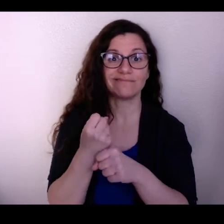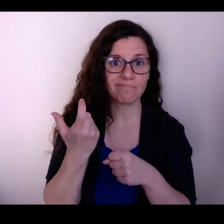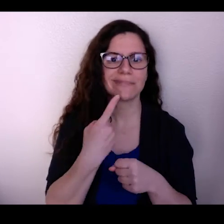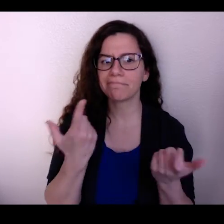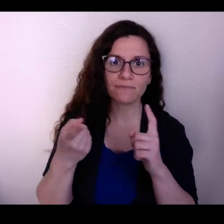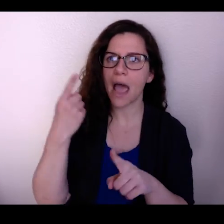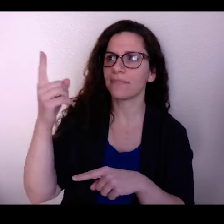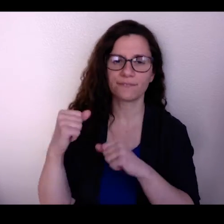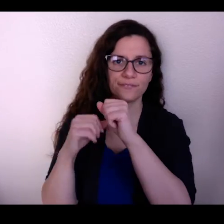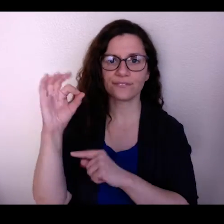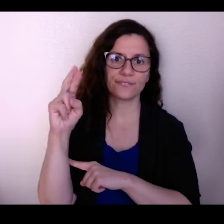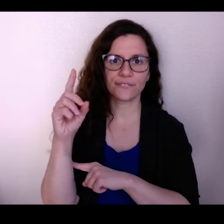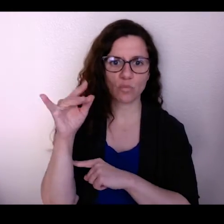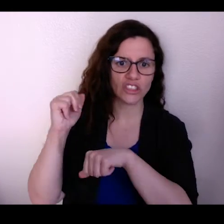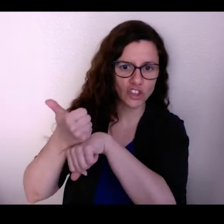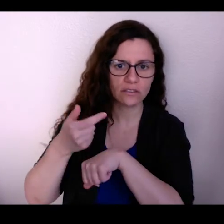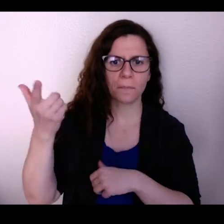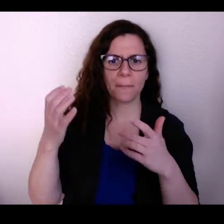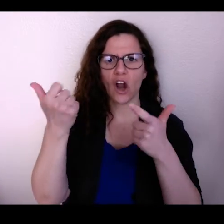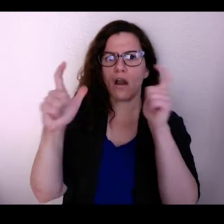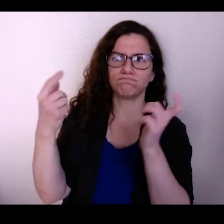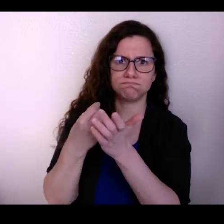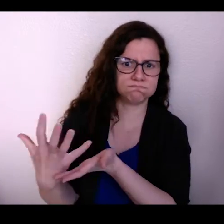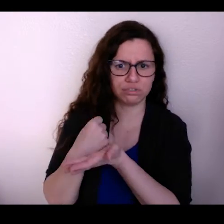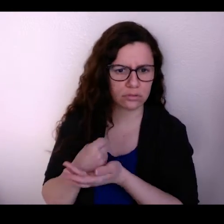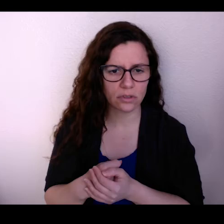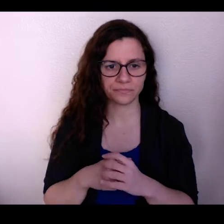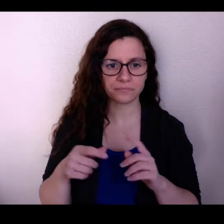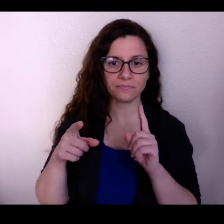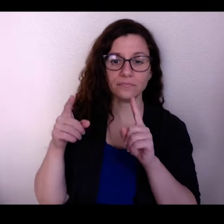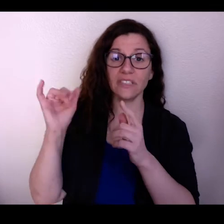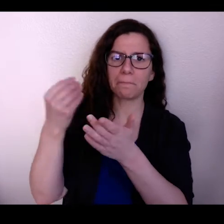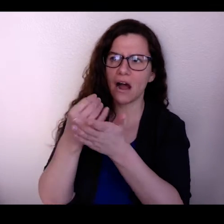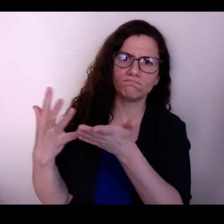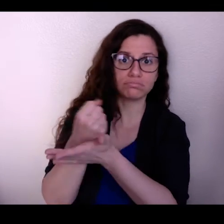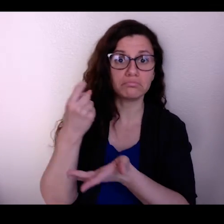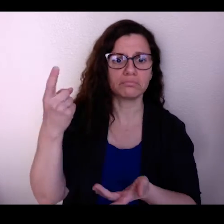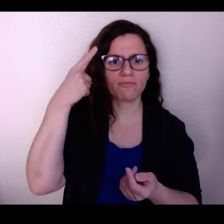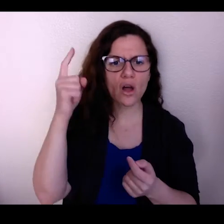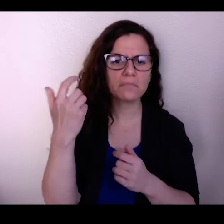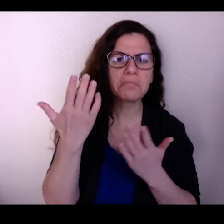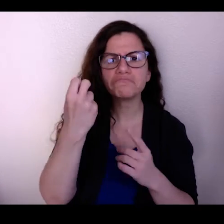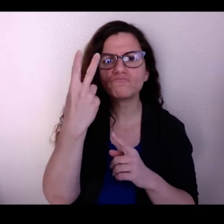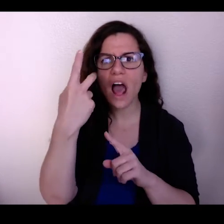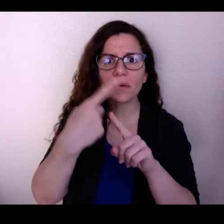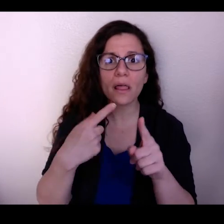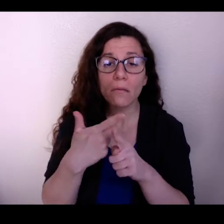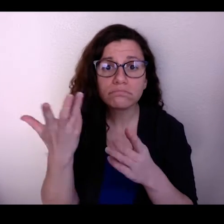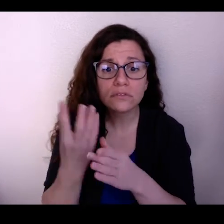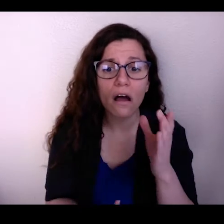say, a foundation, which might be a large sum of money, but is for maybe 12 months, and then they're